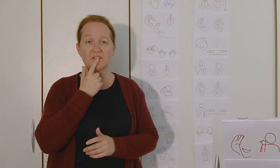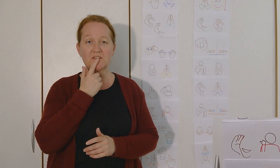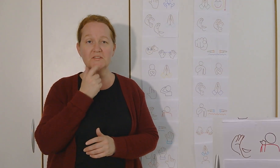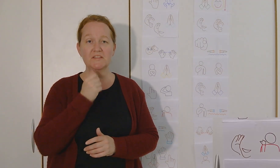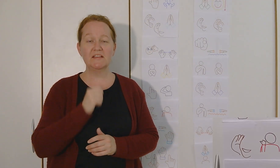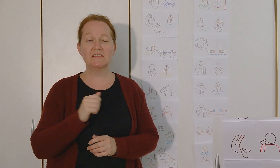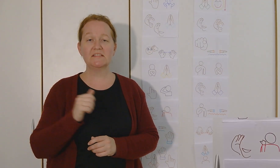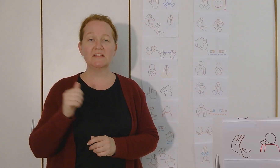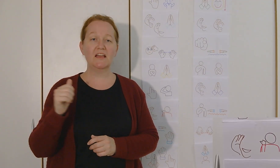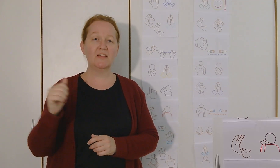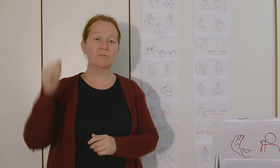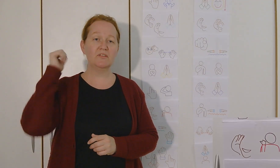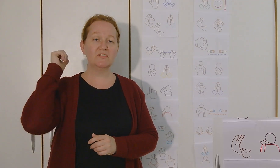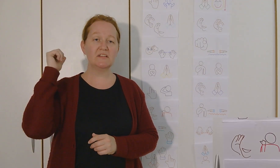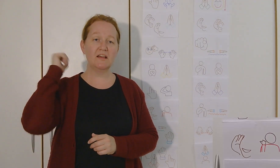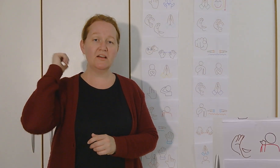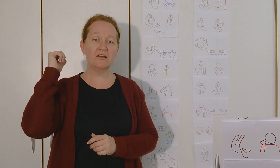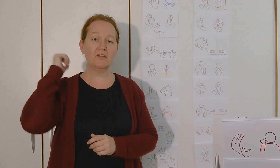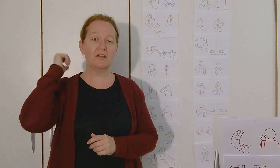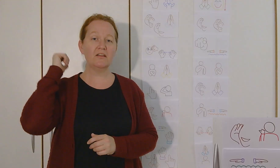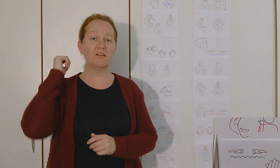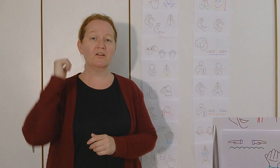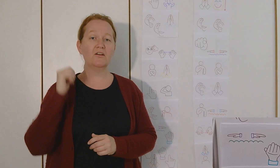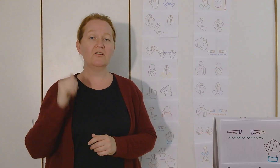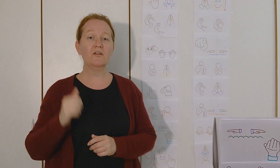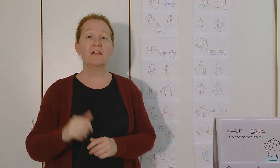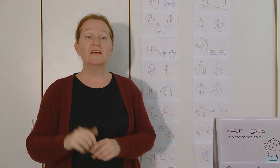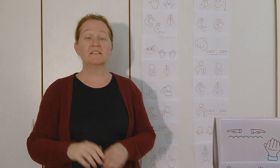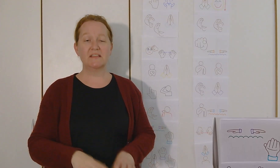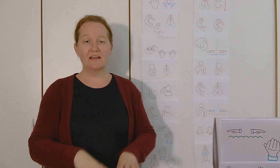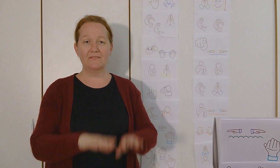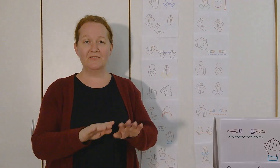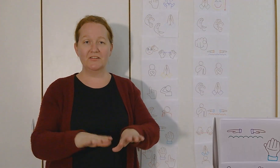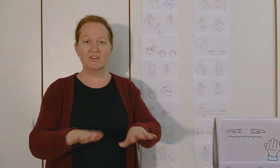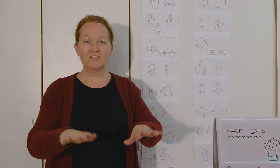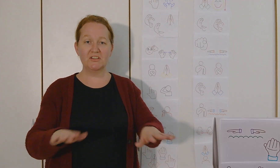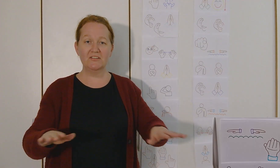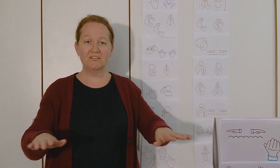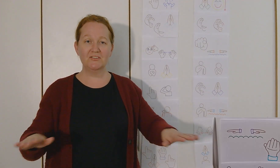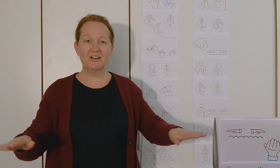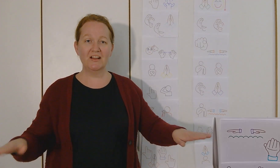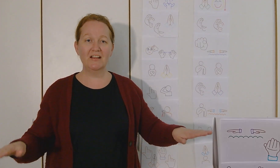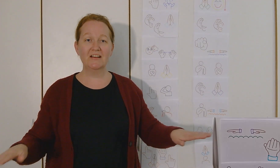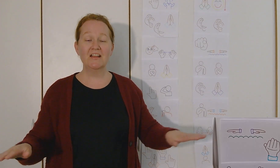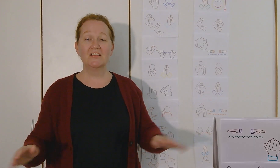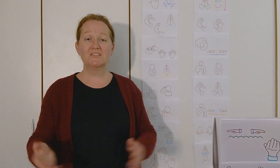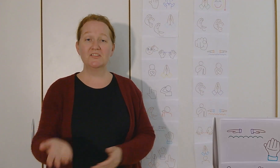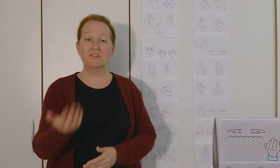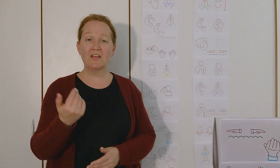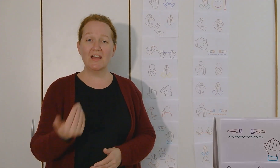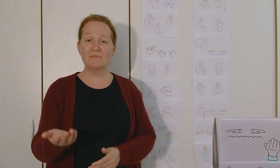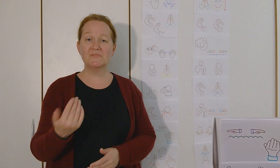told disciples long ago. Suffer the children to come